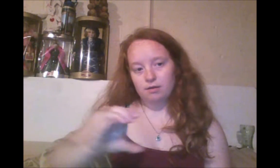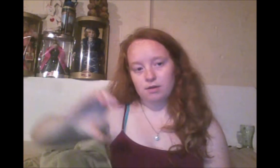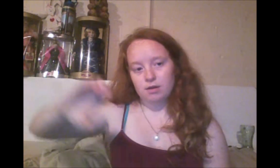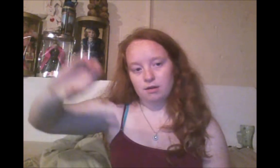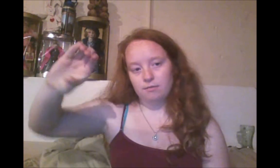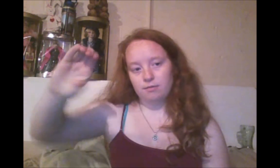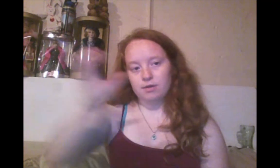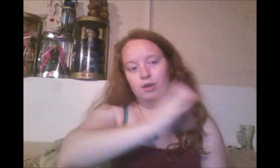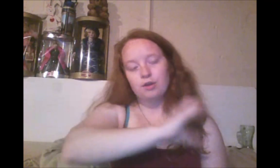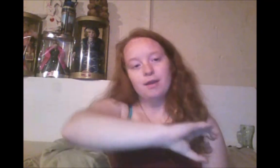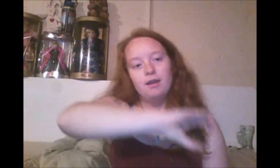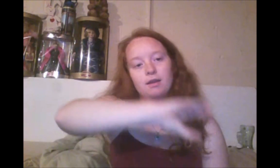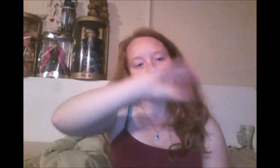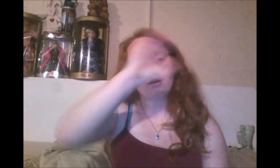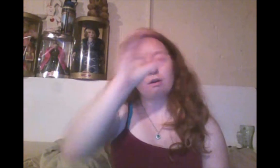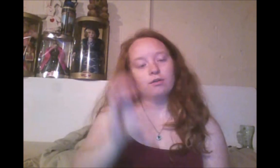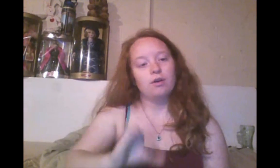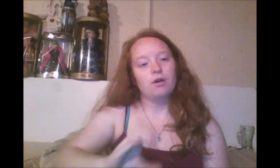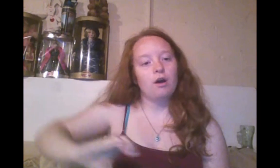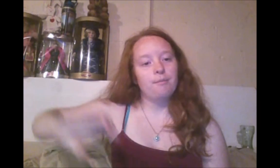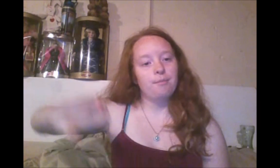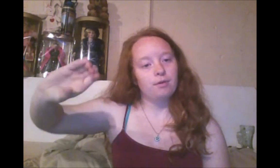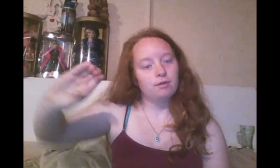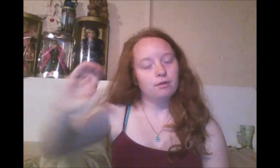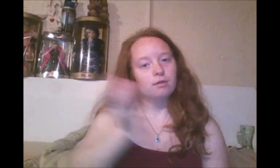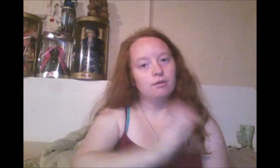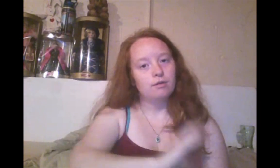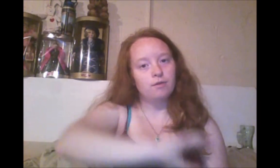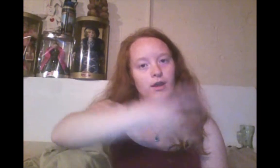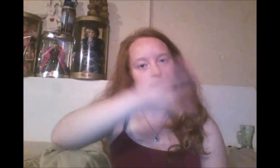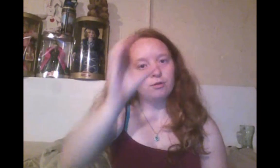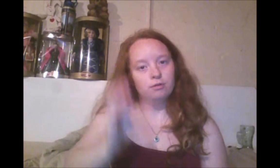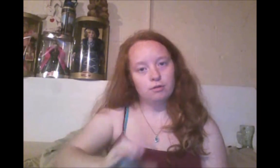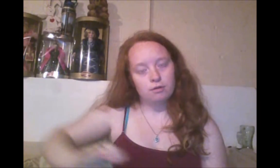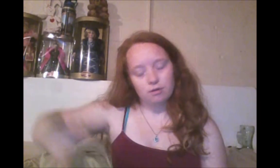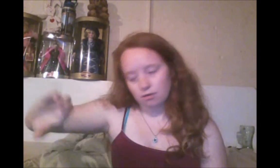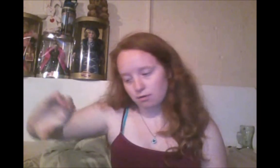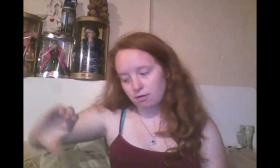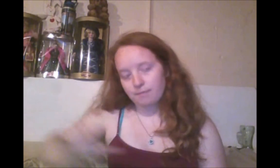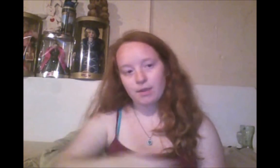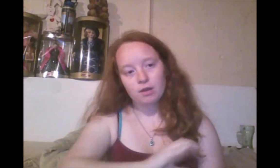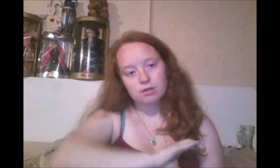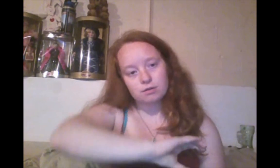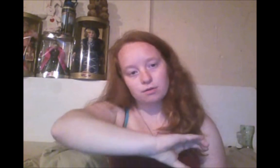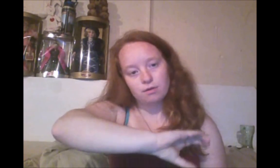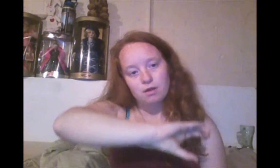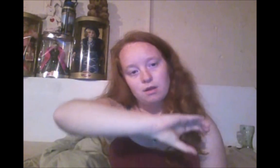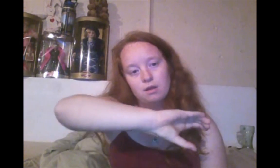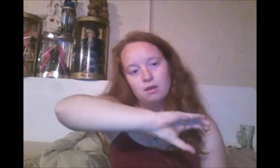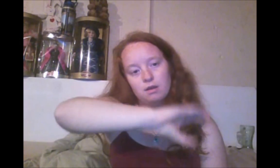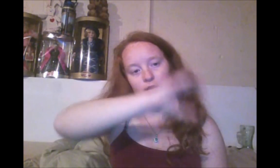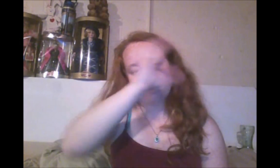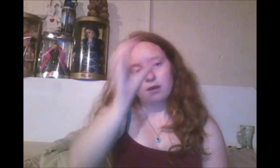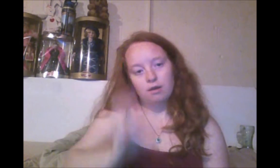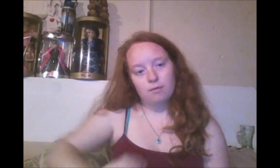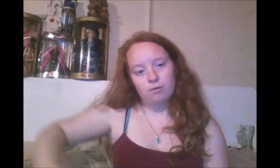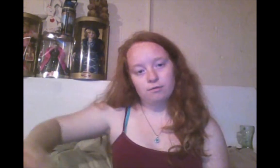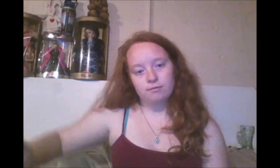and up, like you're making the hump of the camel. So, camel, or